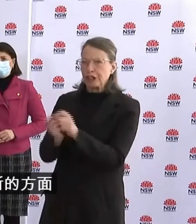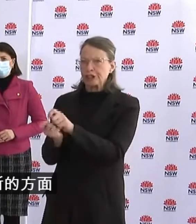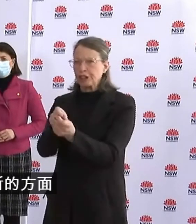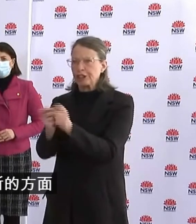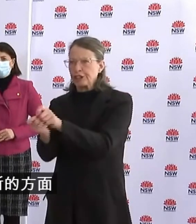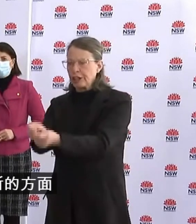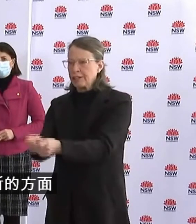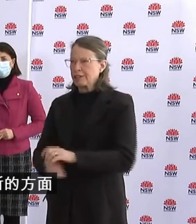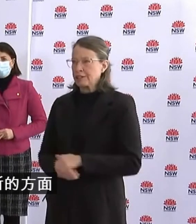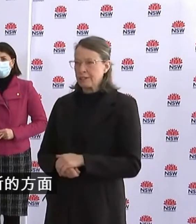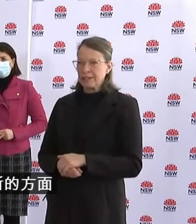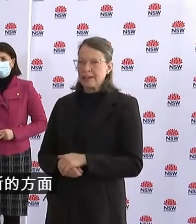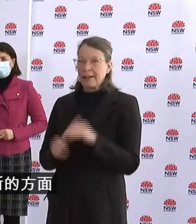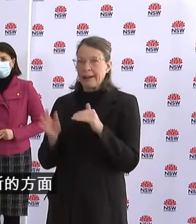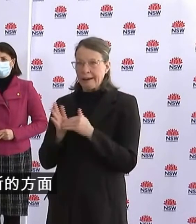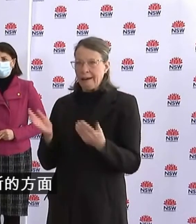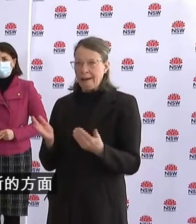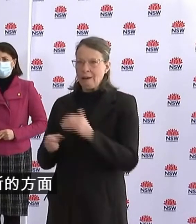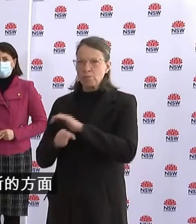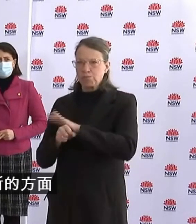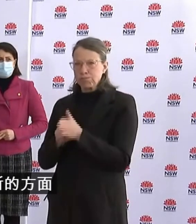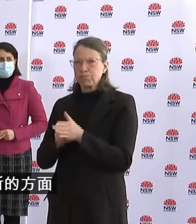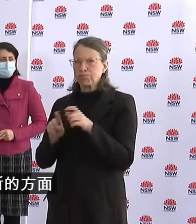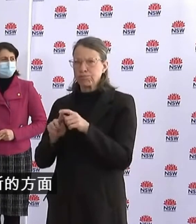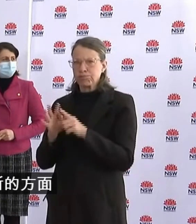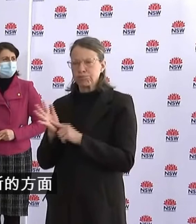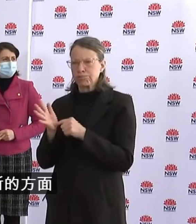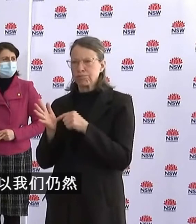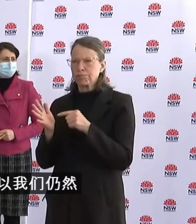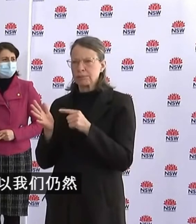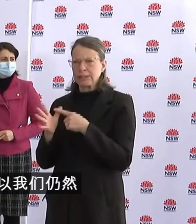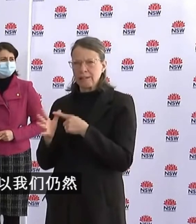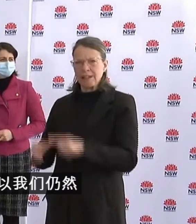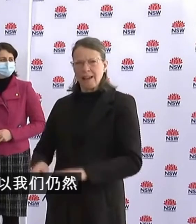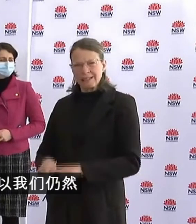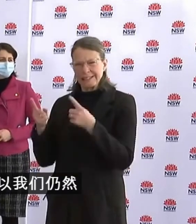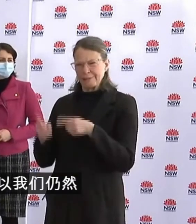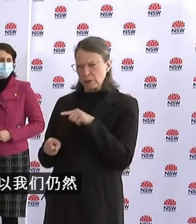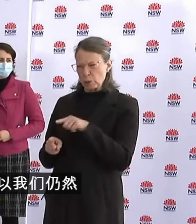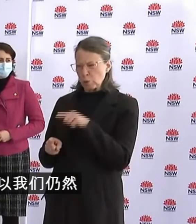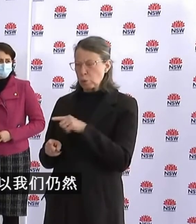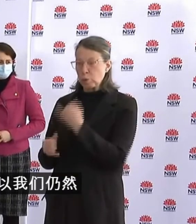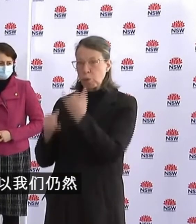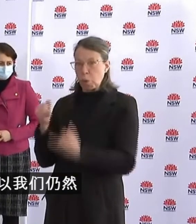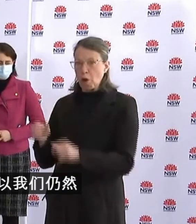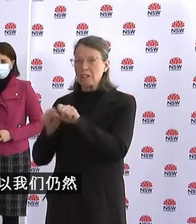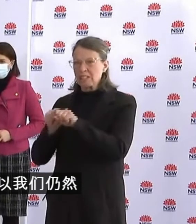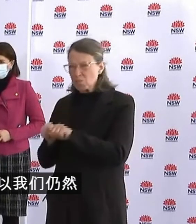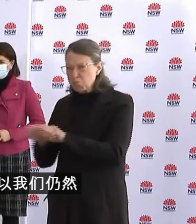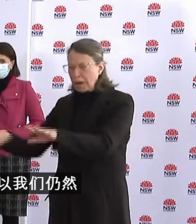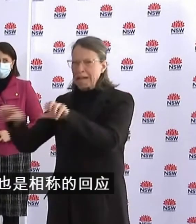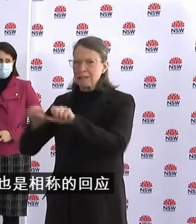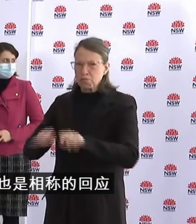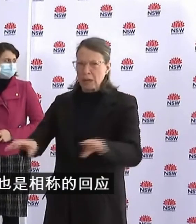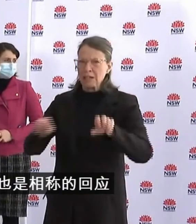dealing with effectively a completely new aspect of that virus that operates in its own horrendous way. And so